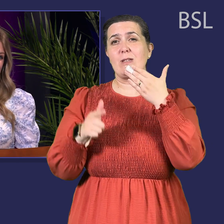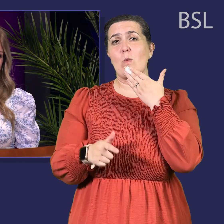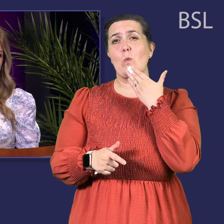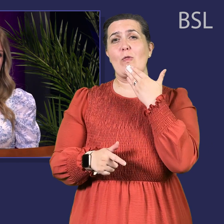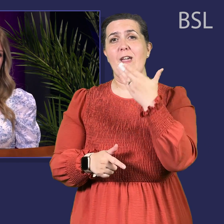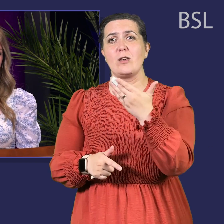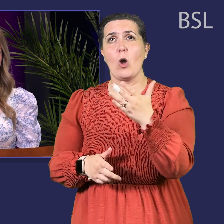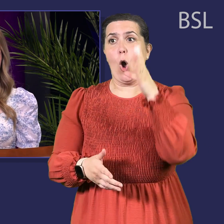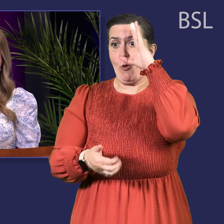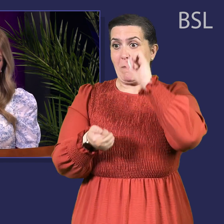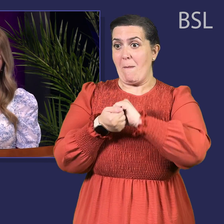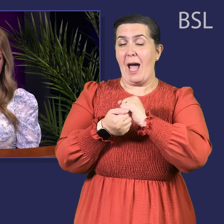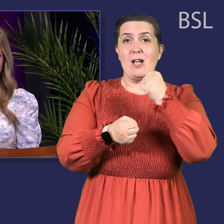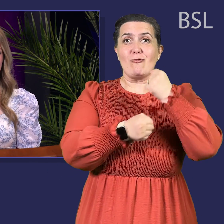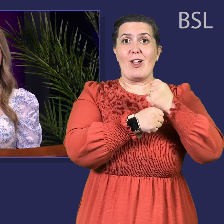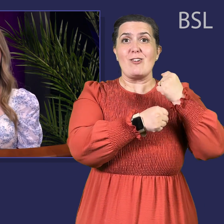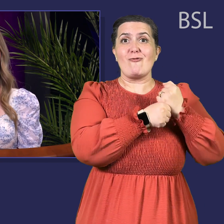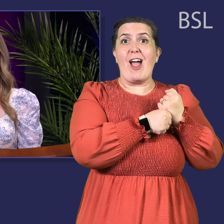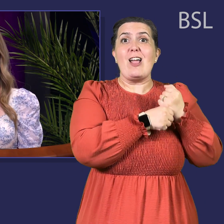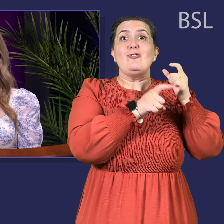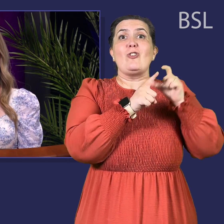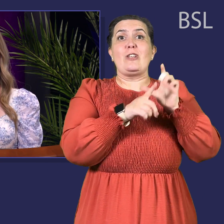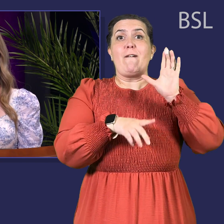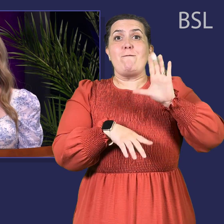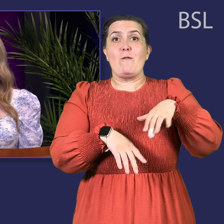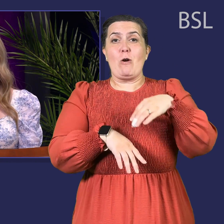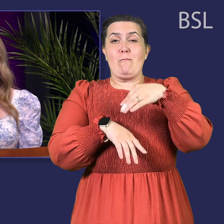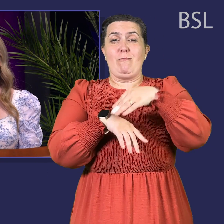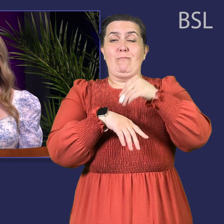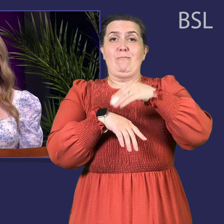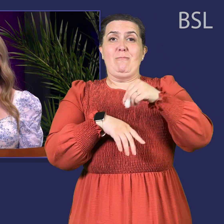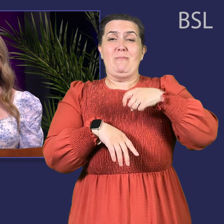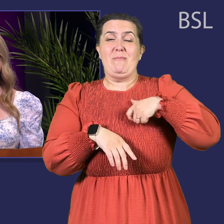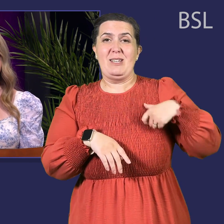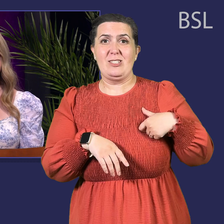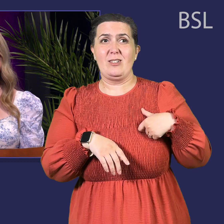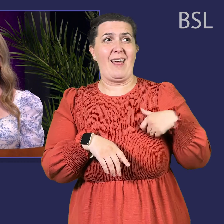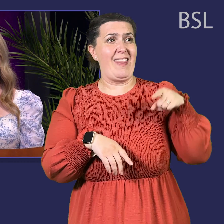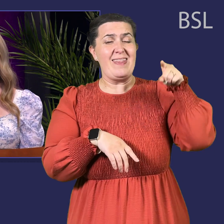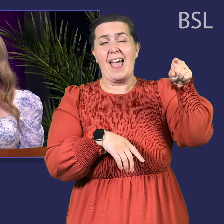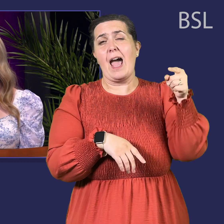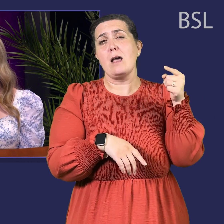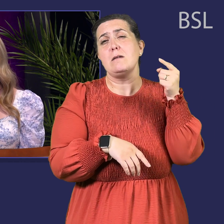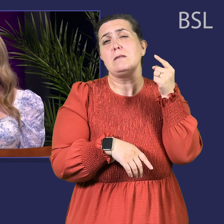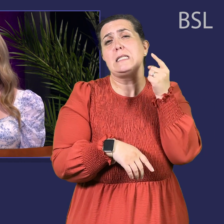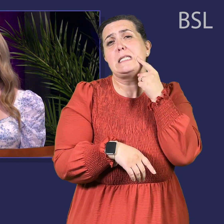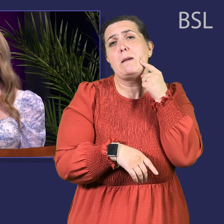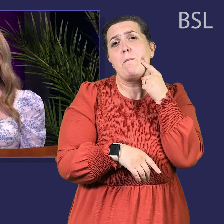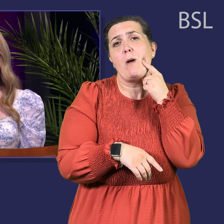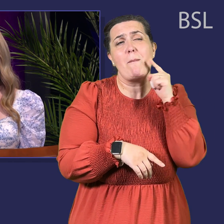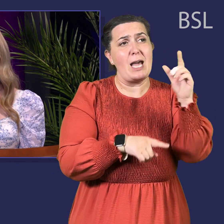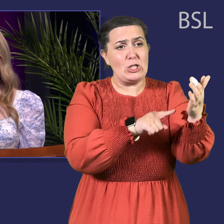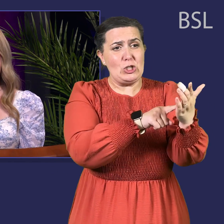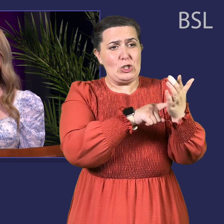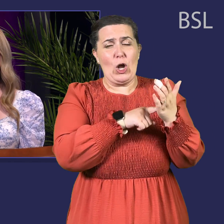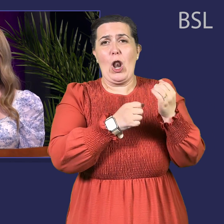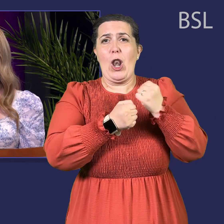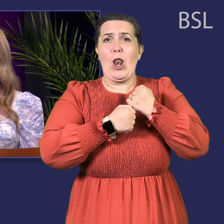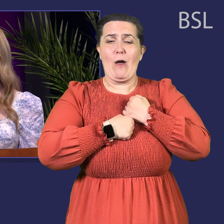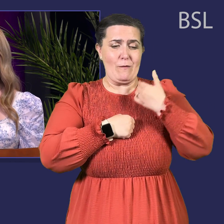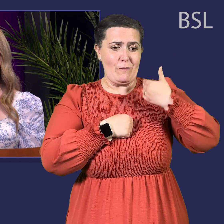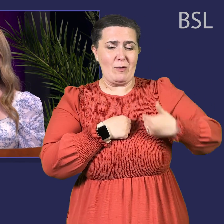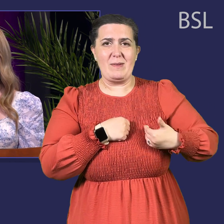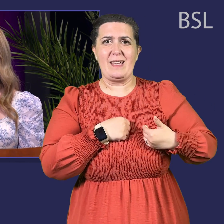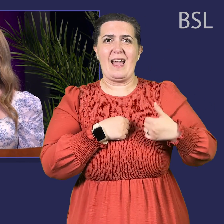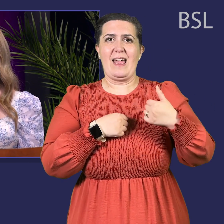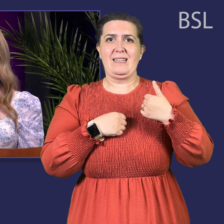in Swedish or even remember that they have a granddaughter who served a mission in Sweden. It's a small, meaningful way for him to